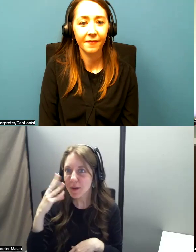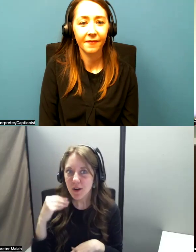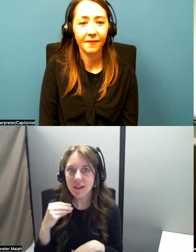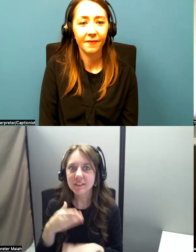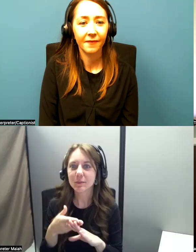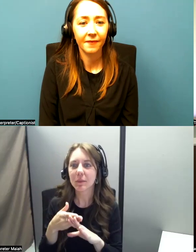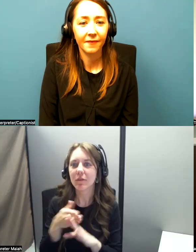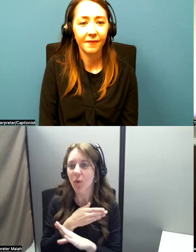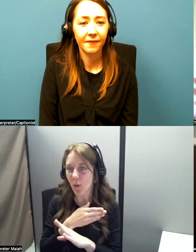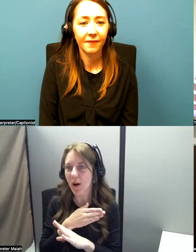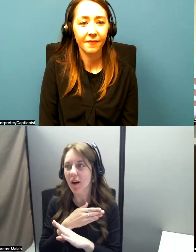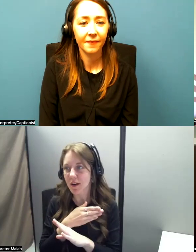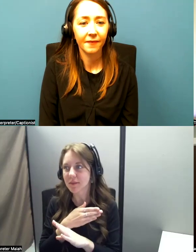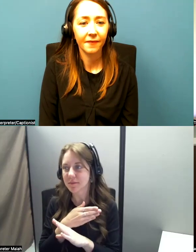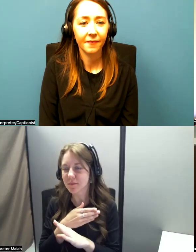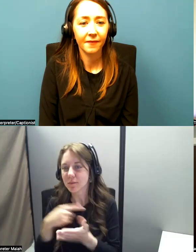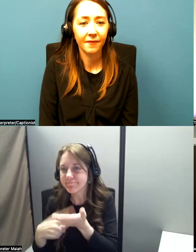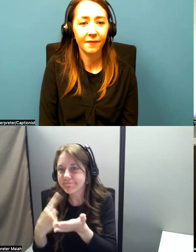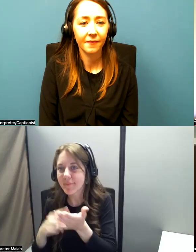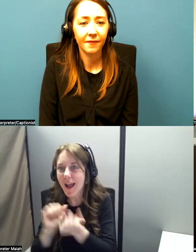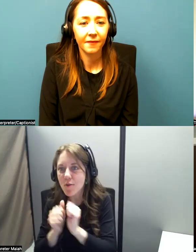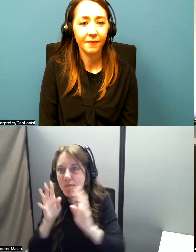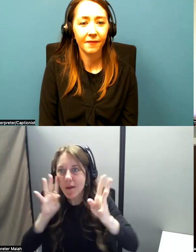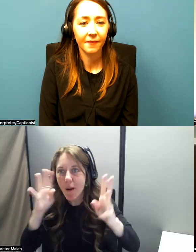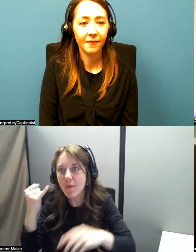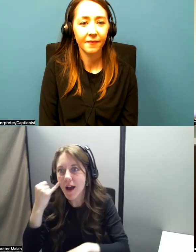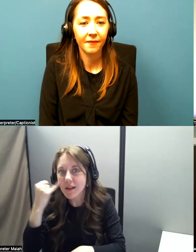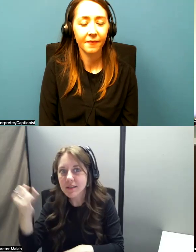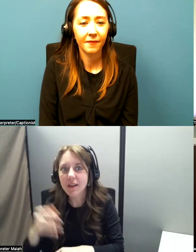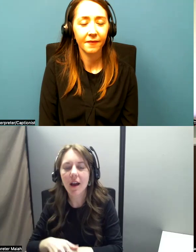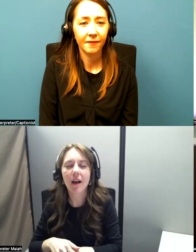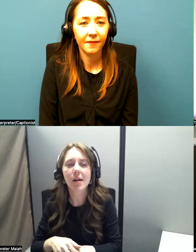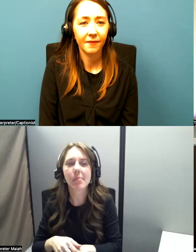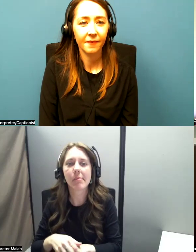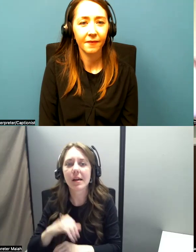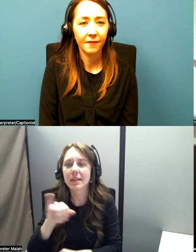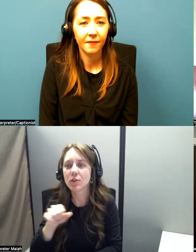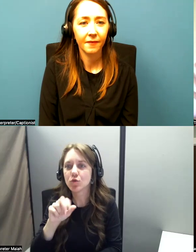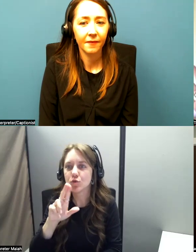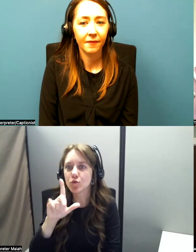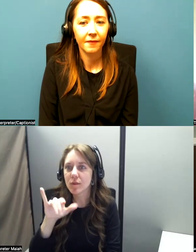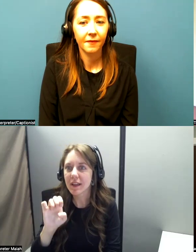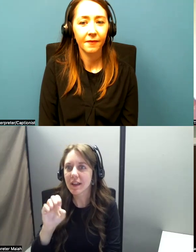did you come up with the idea? And you like pick it up with Julie Sherman work, and